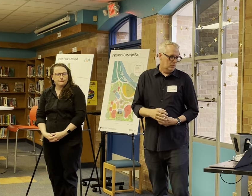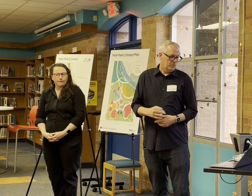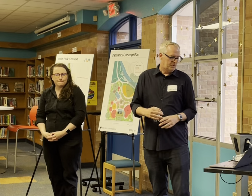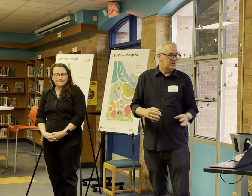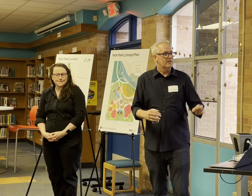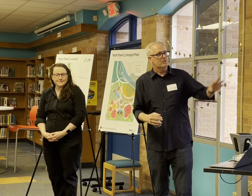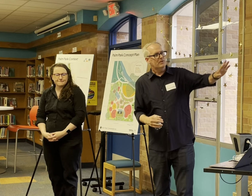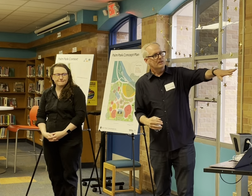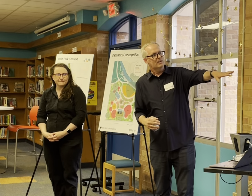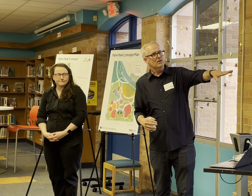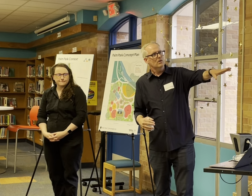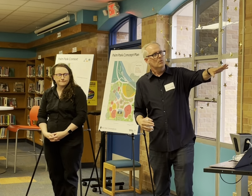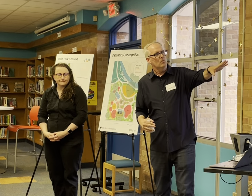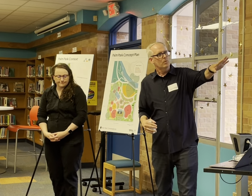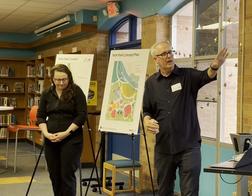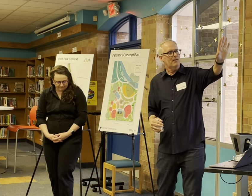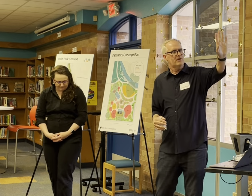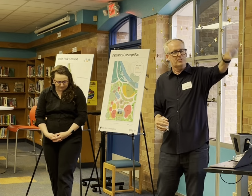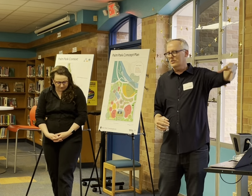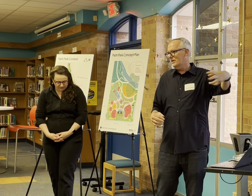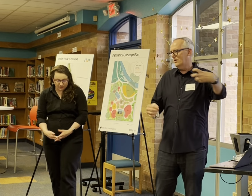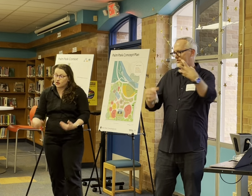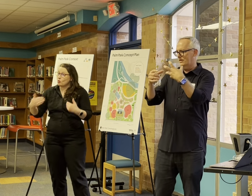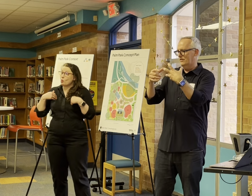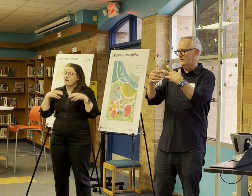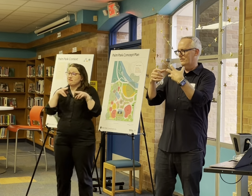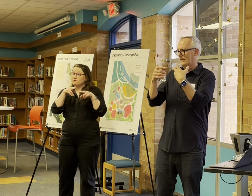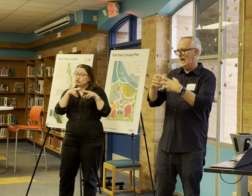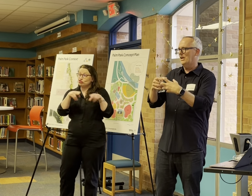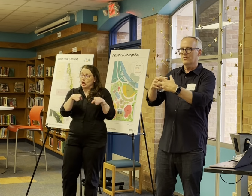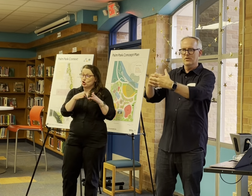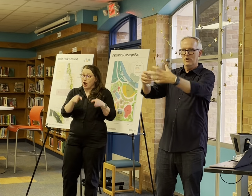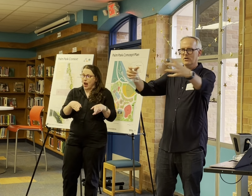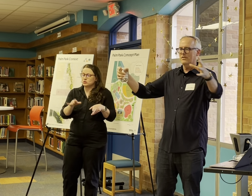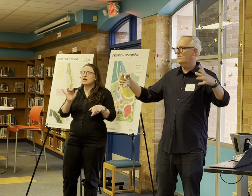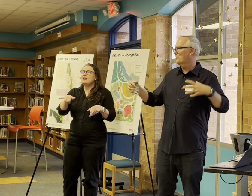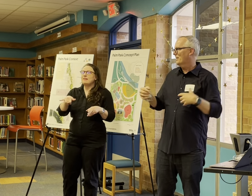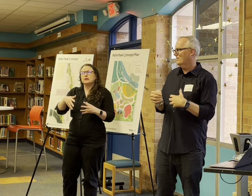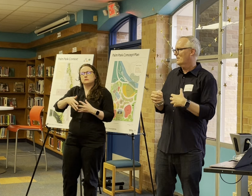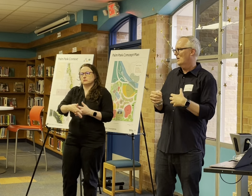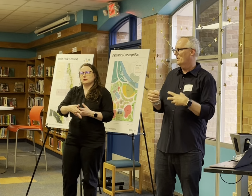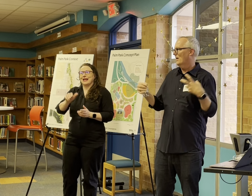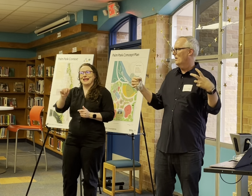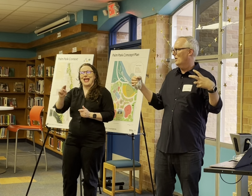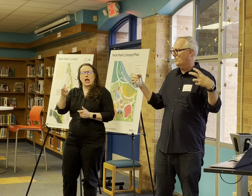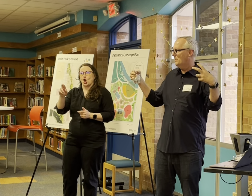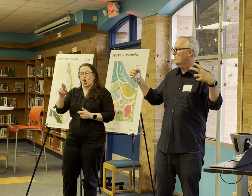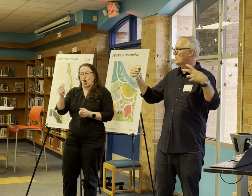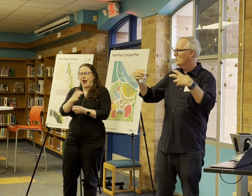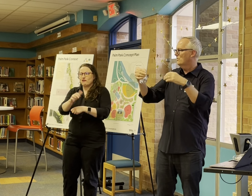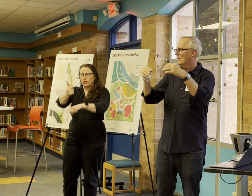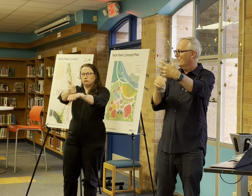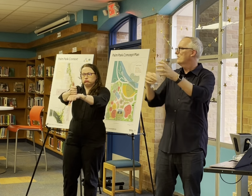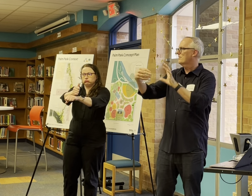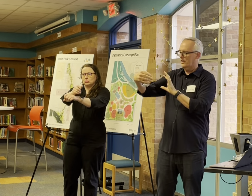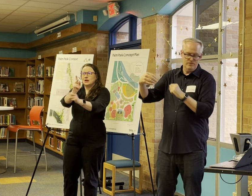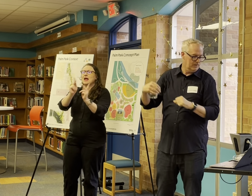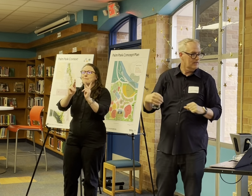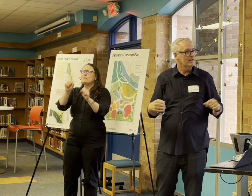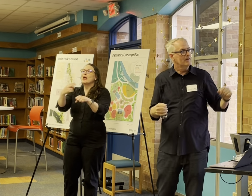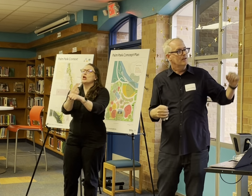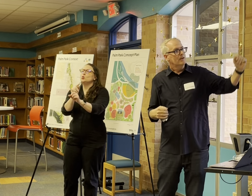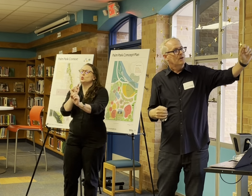So between this, we think we have the shelter house that is the anchor for all of this playscape, and people can use every